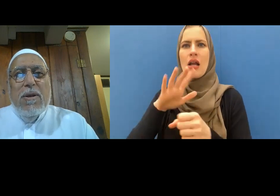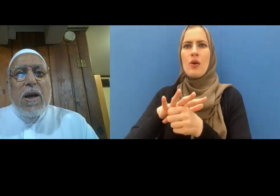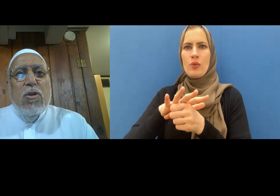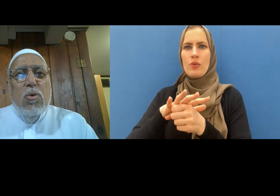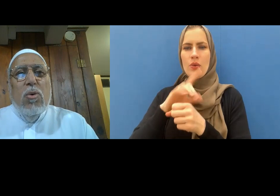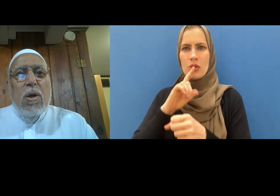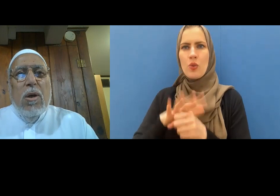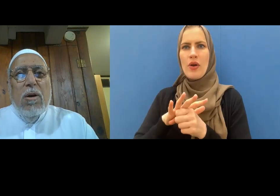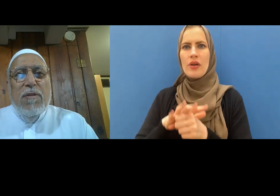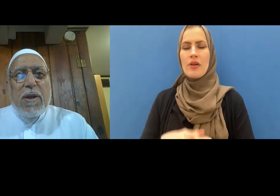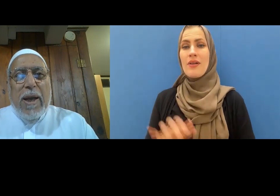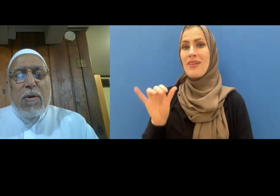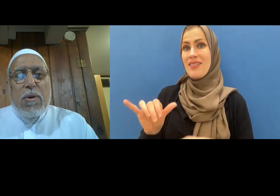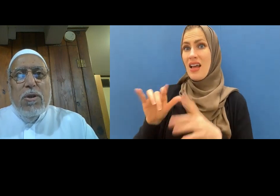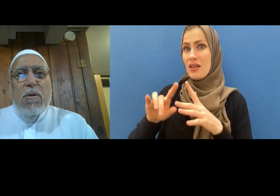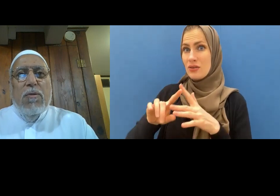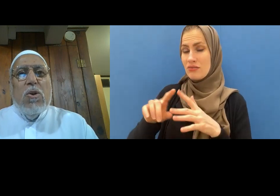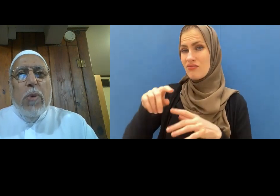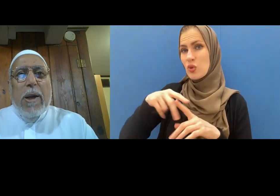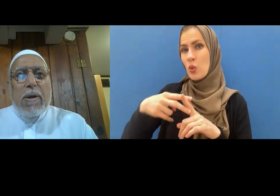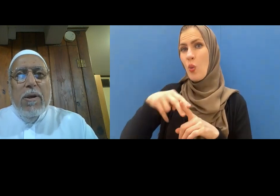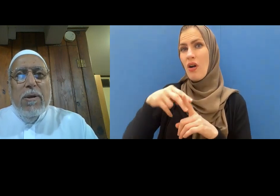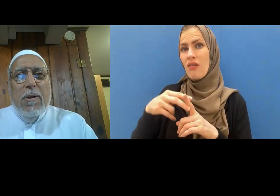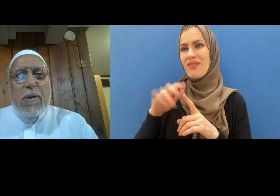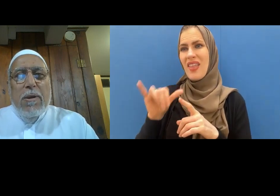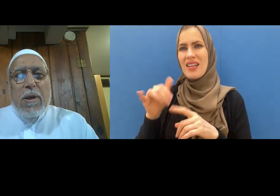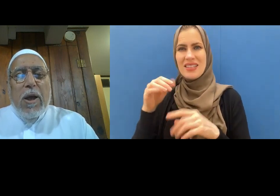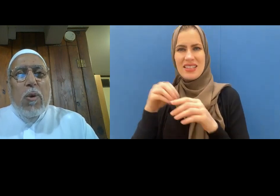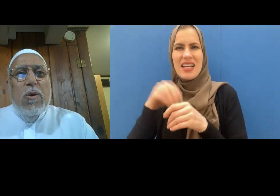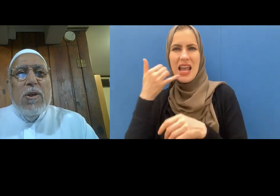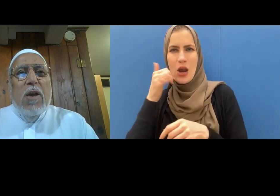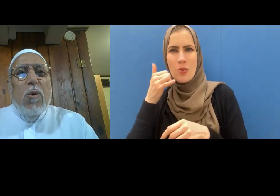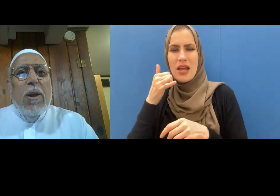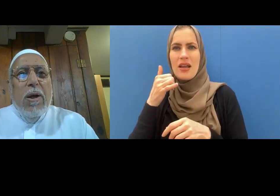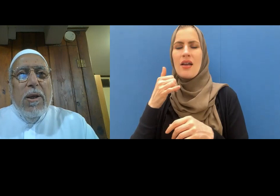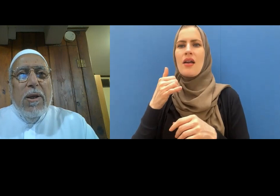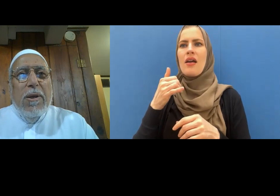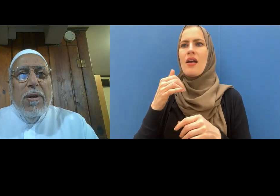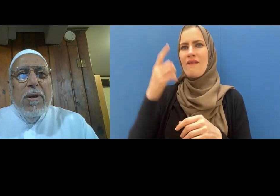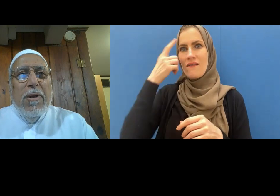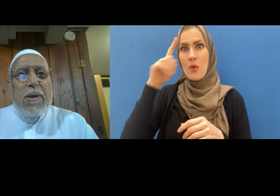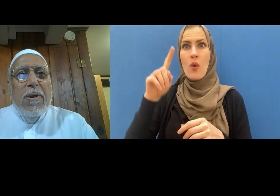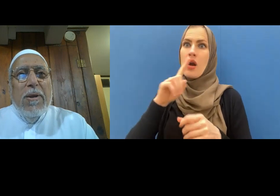It is a tool of the language for swearing, like when you say Wallahi.